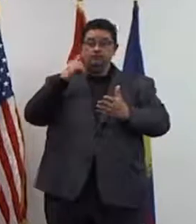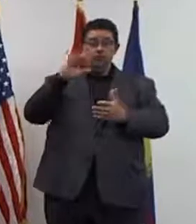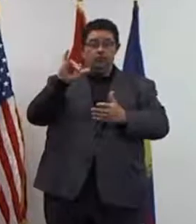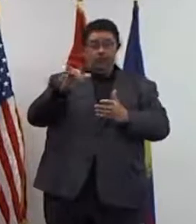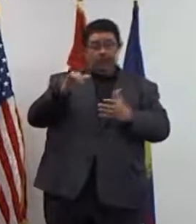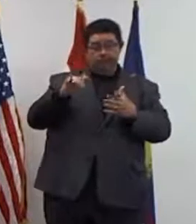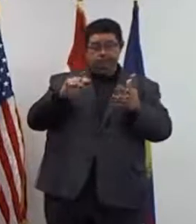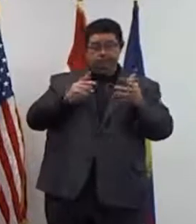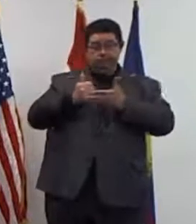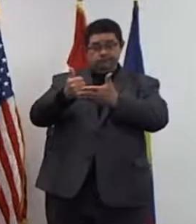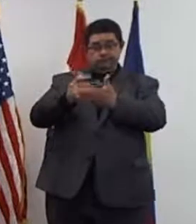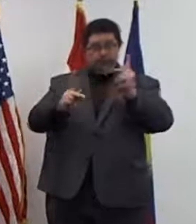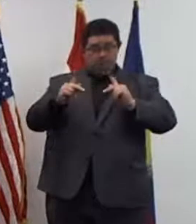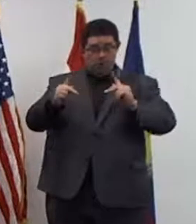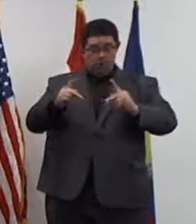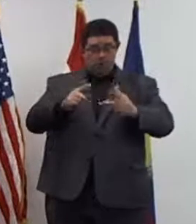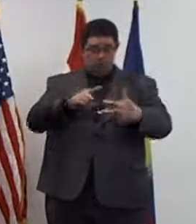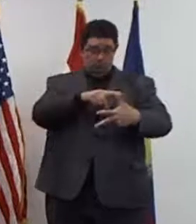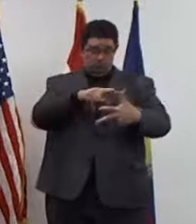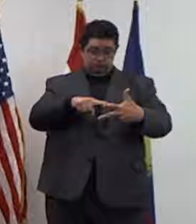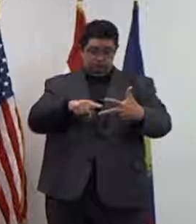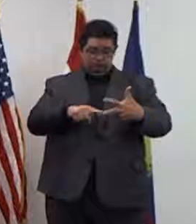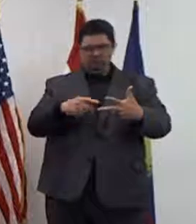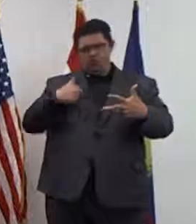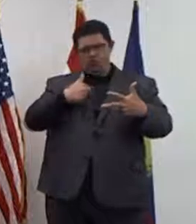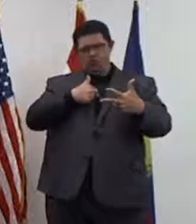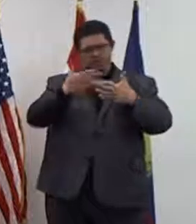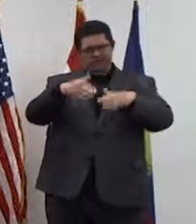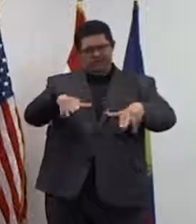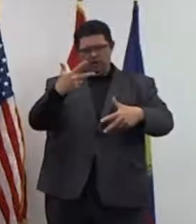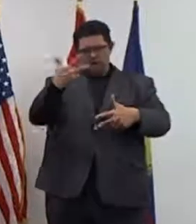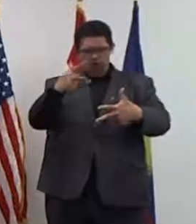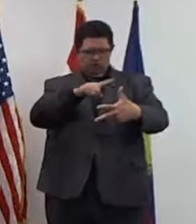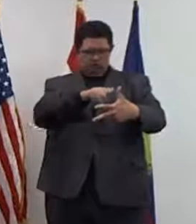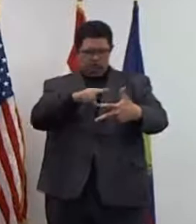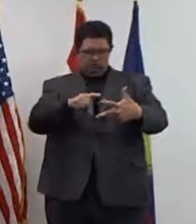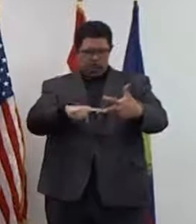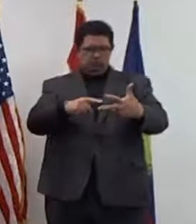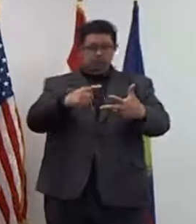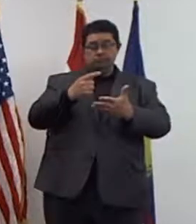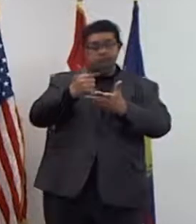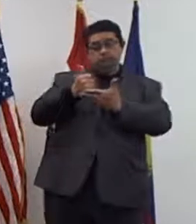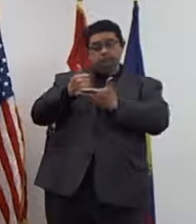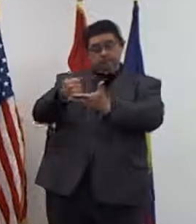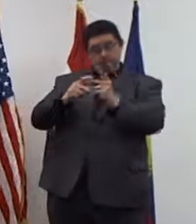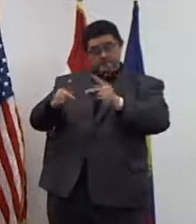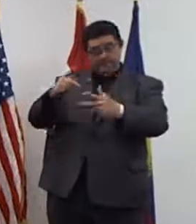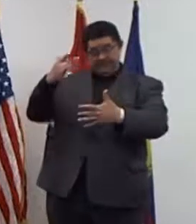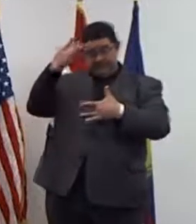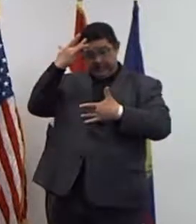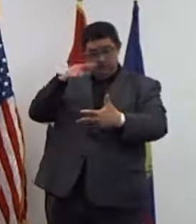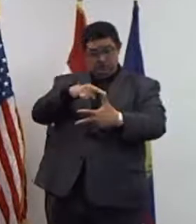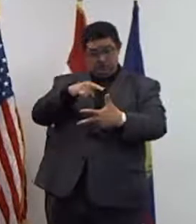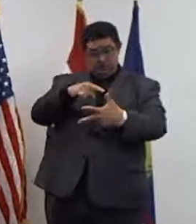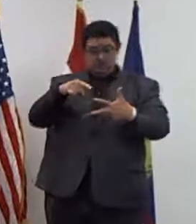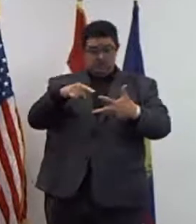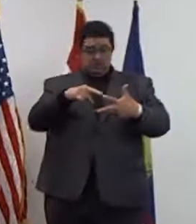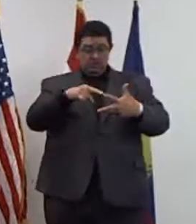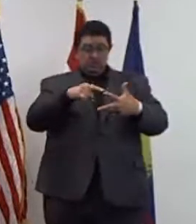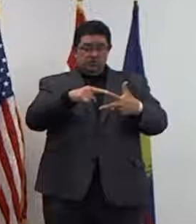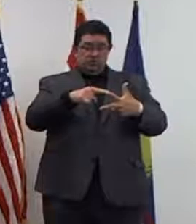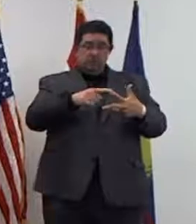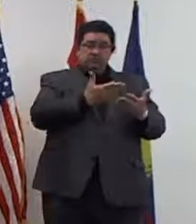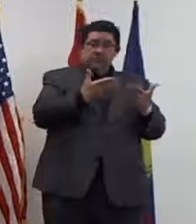We've divided this crisis into 3 crises: the public health crisis, the humanitarian crisis, and the economic